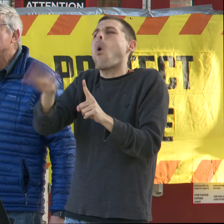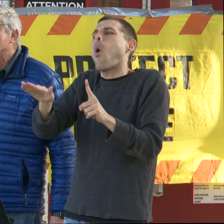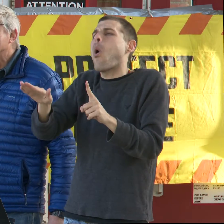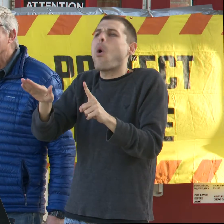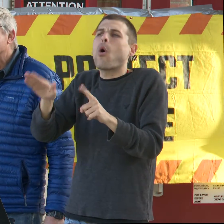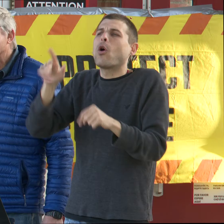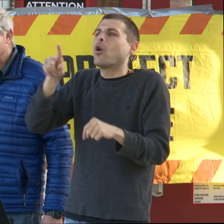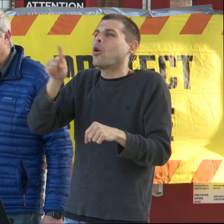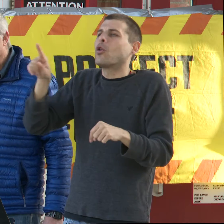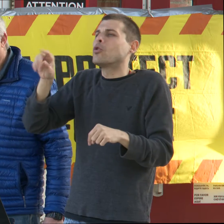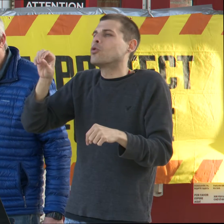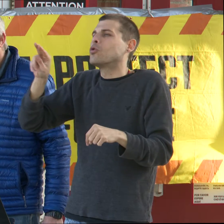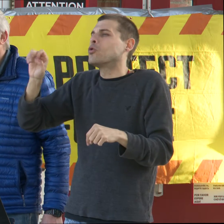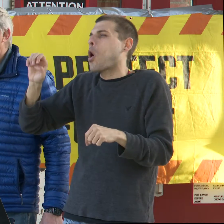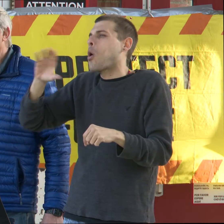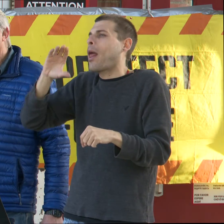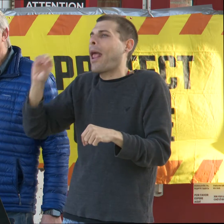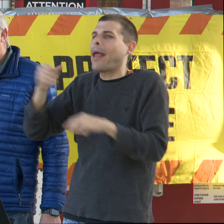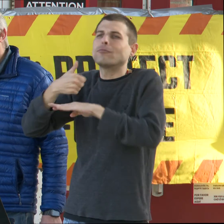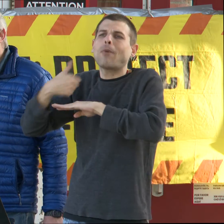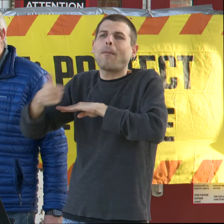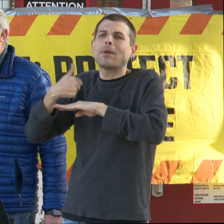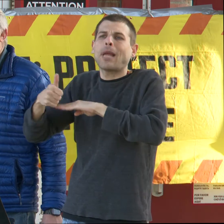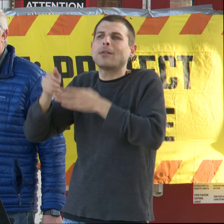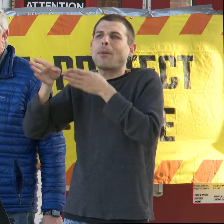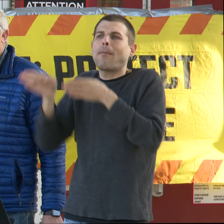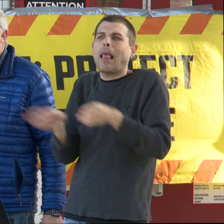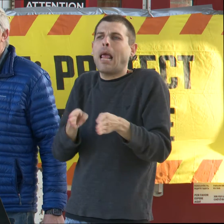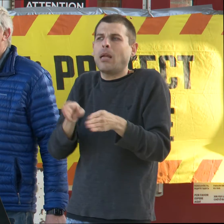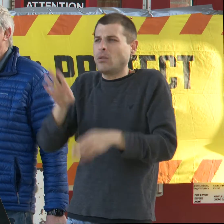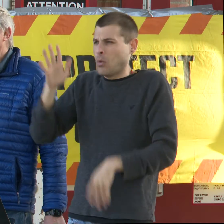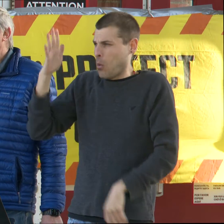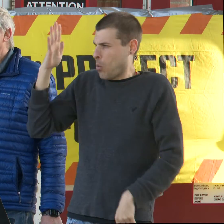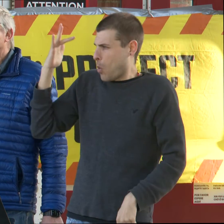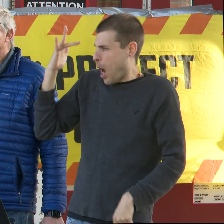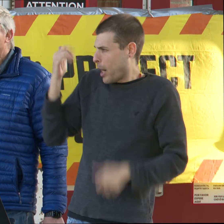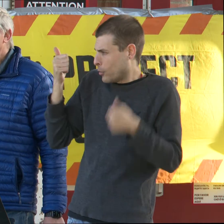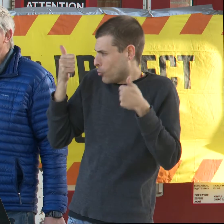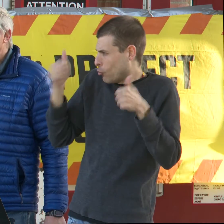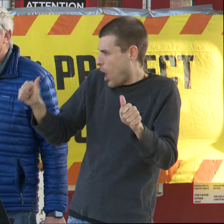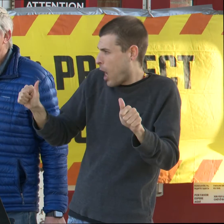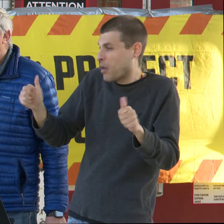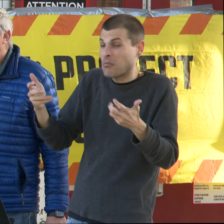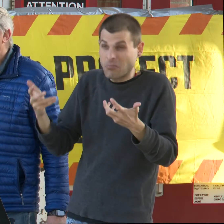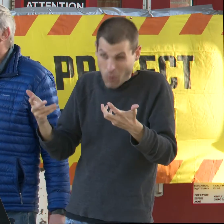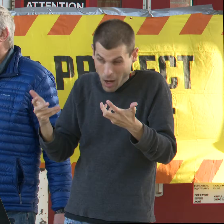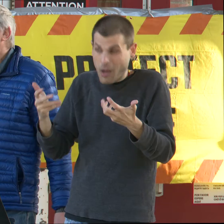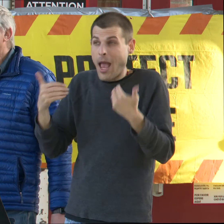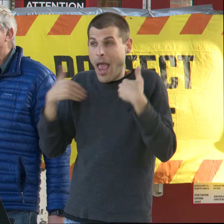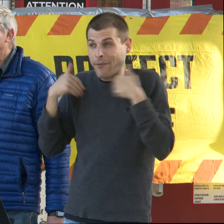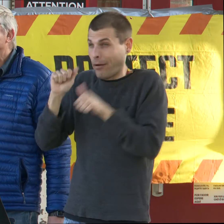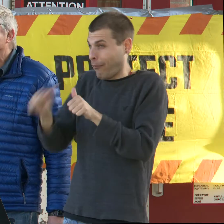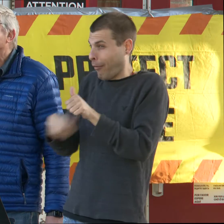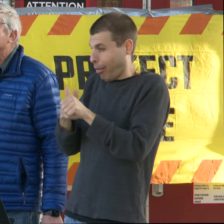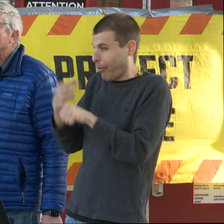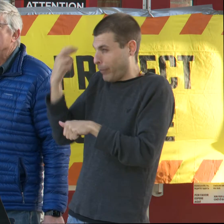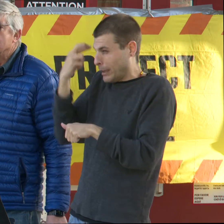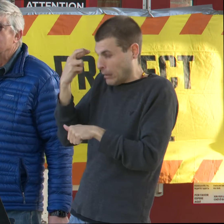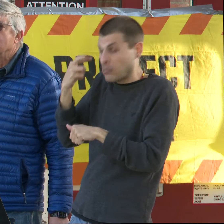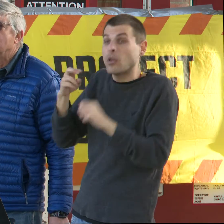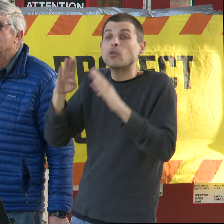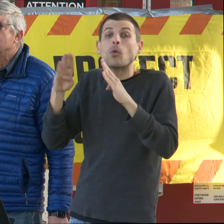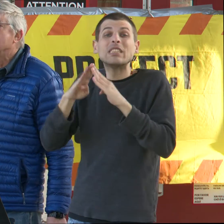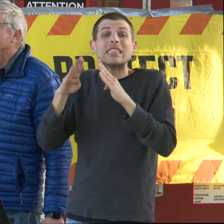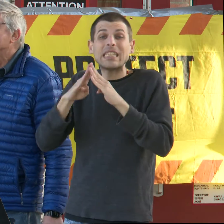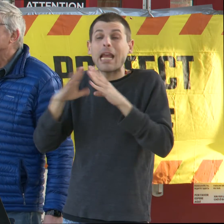and transportation plan. They had a reason for that, and the city was happy to take the money because they could do more with it. What